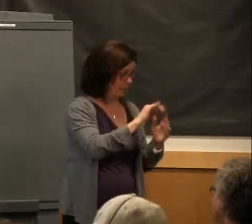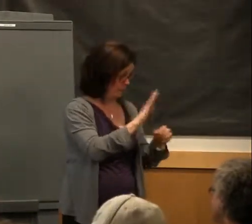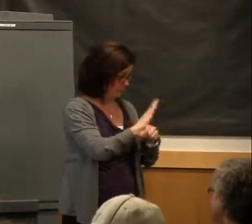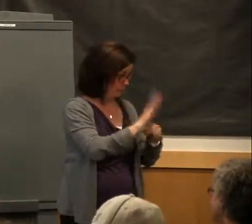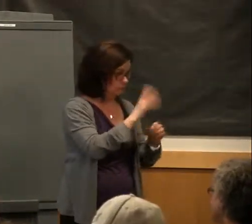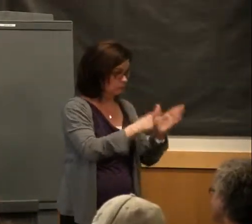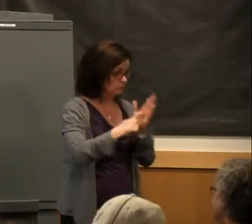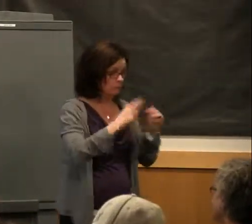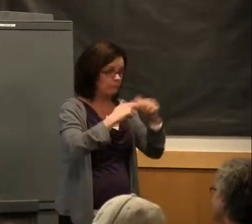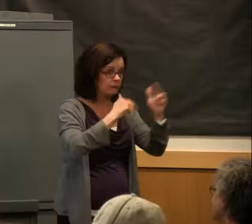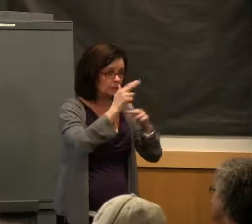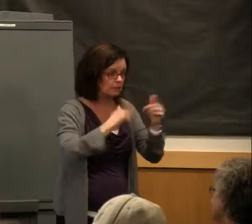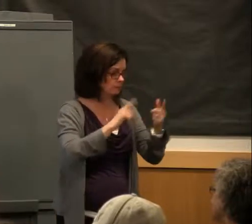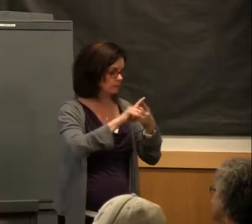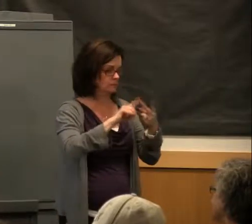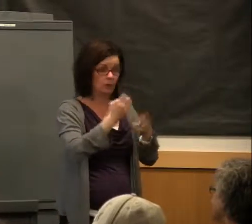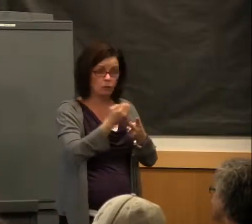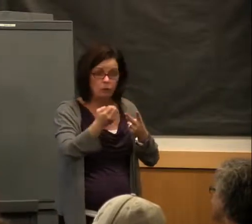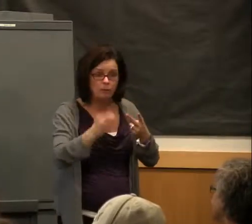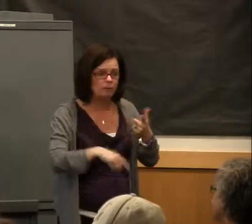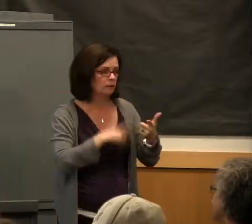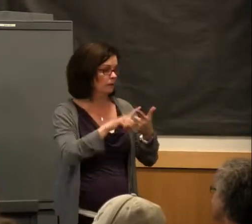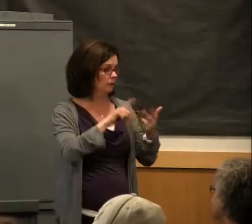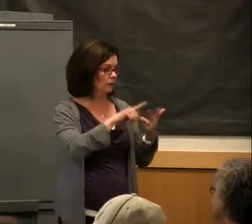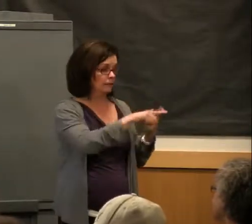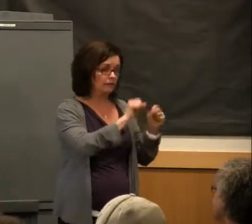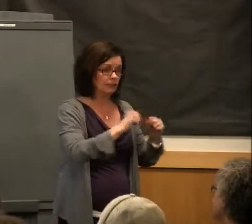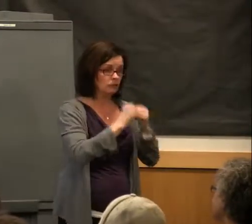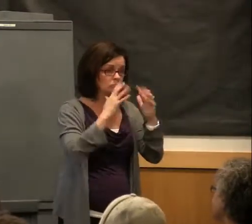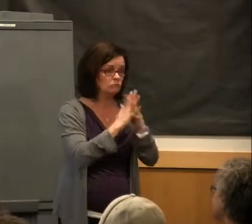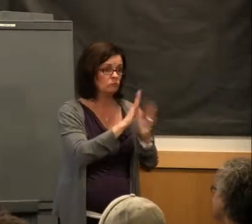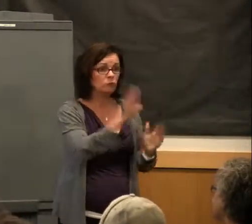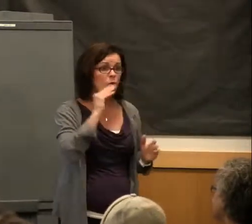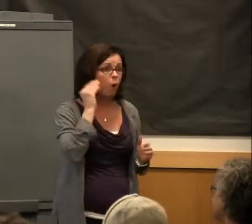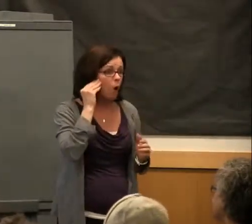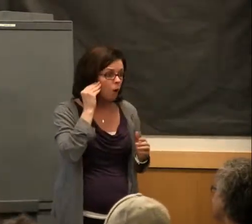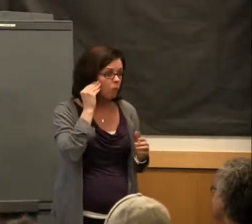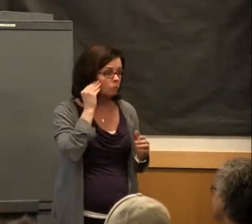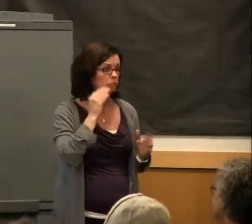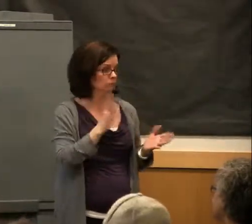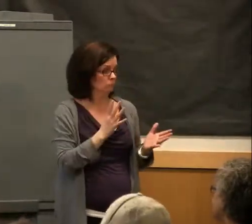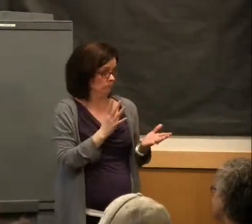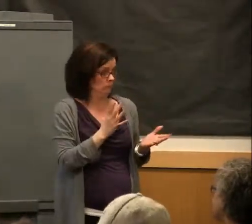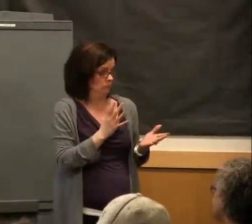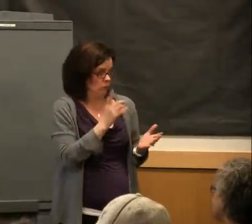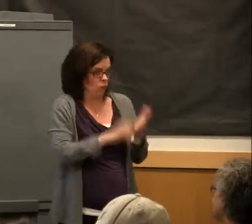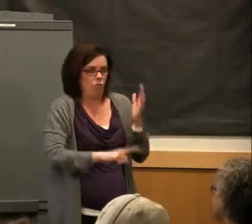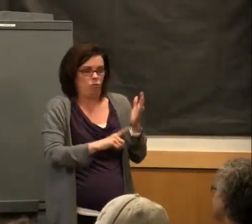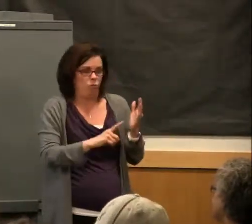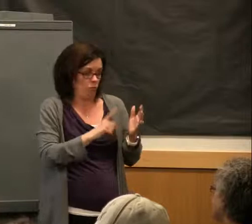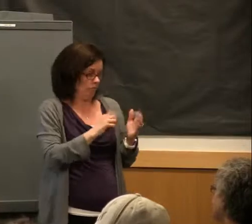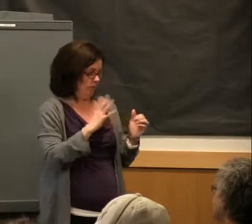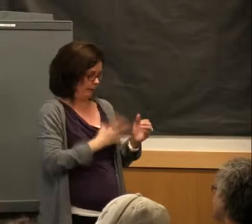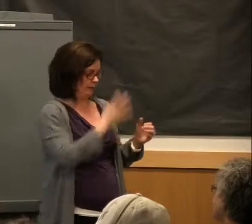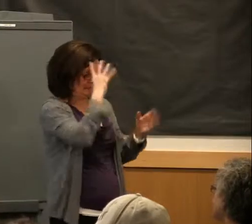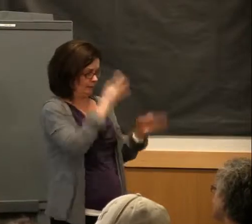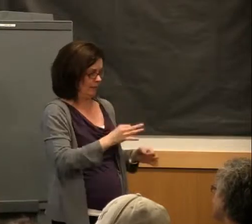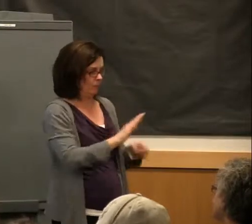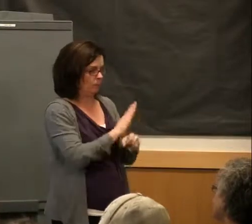equipment? Is it something that you can start from home? So what kind of startup costs are you going to